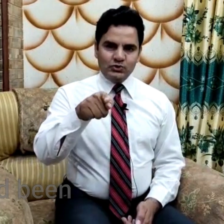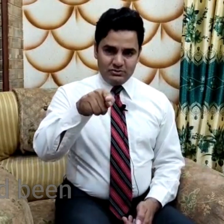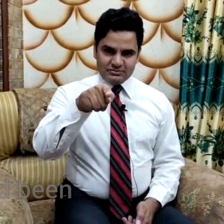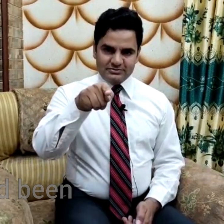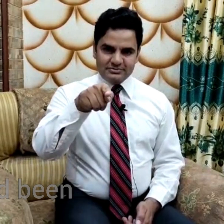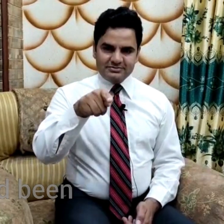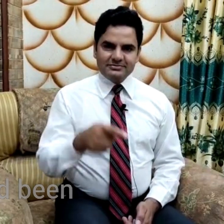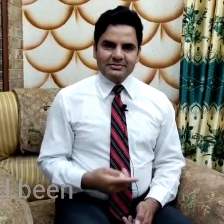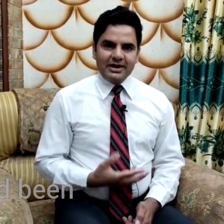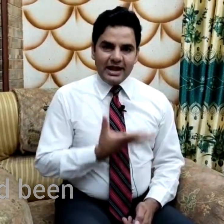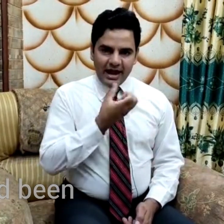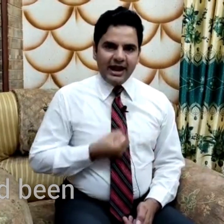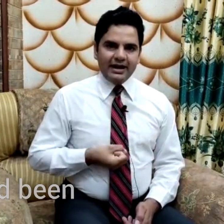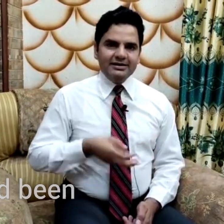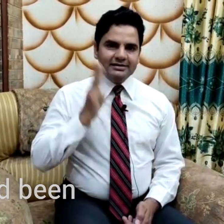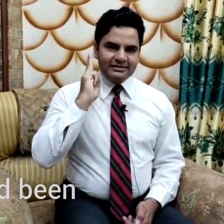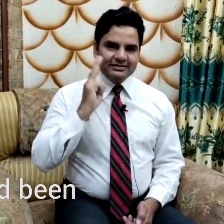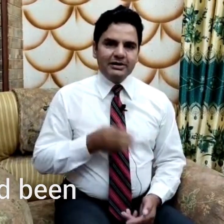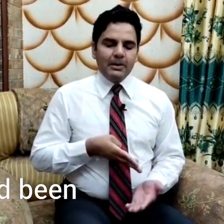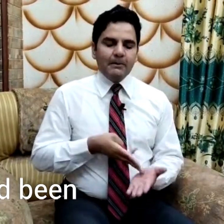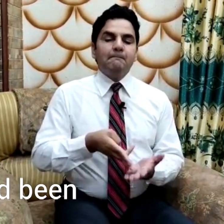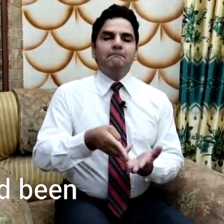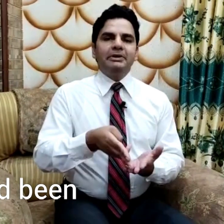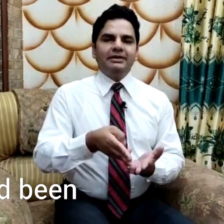you had been.